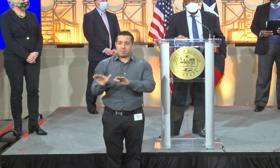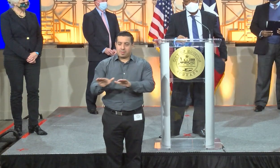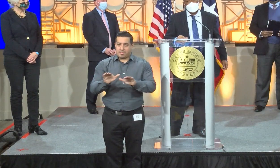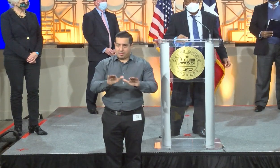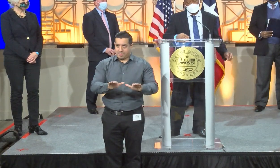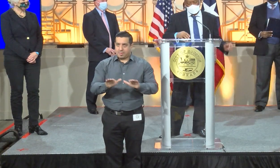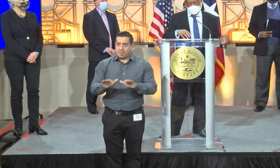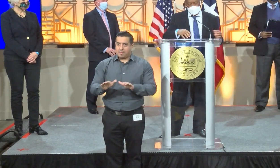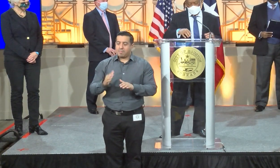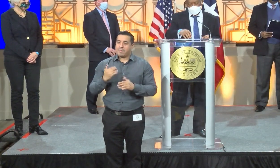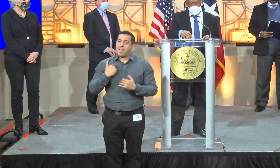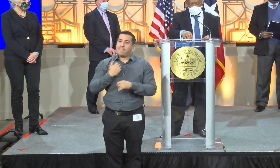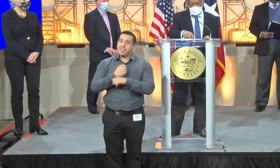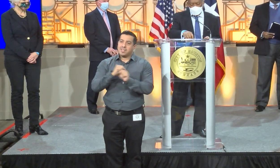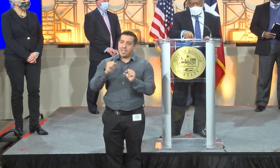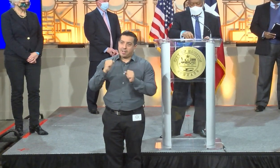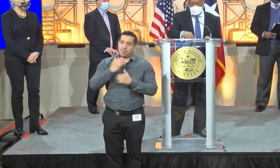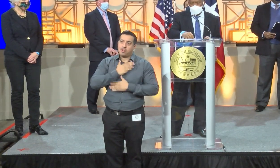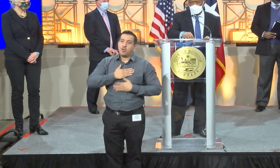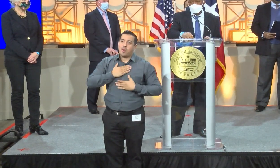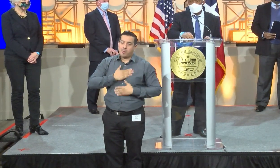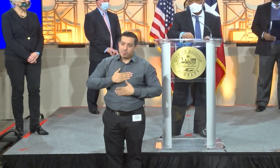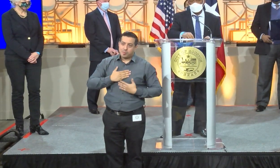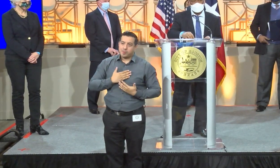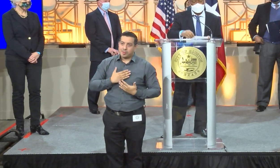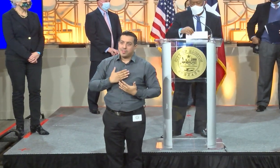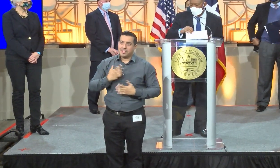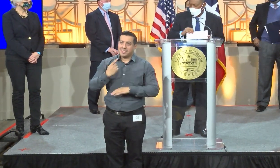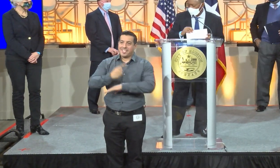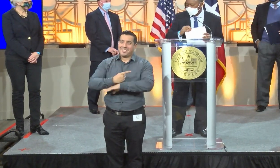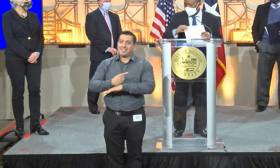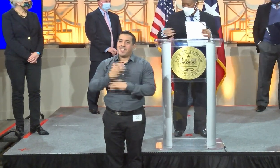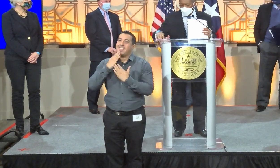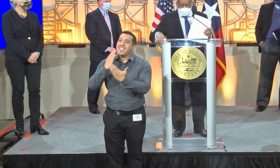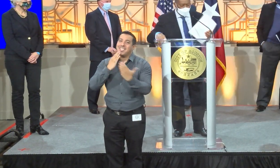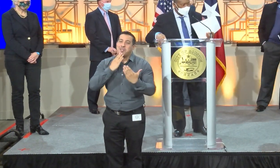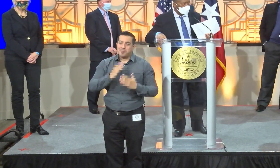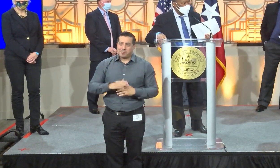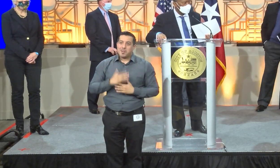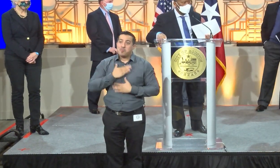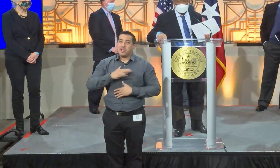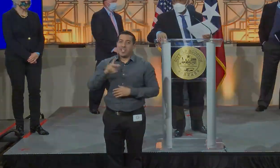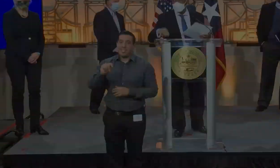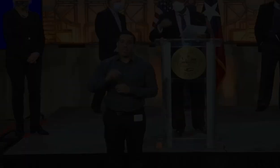have a safe and enjoyable day. Thank you all so very much. Appreciate it.